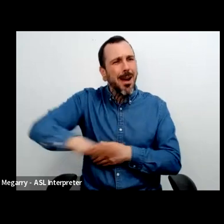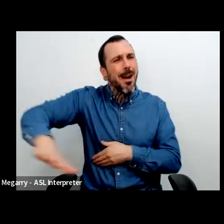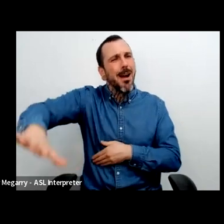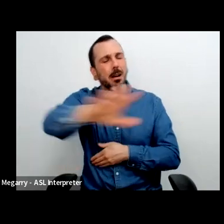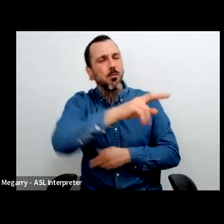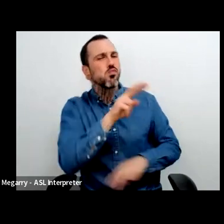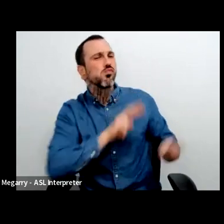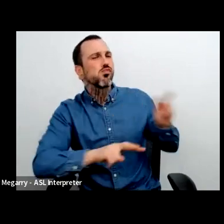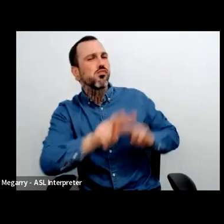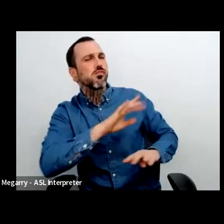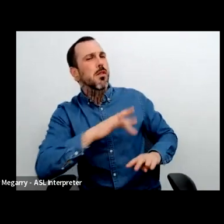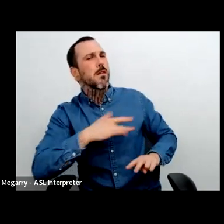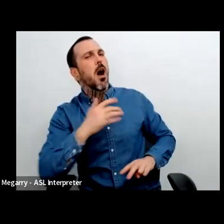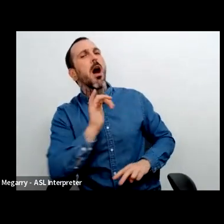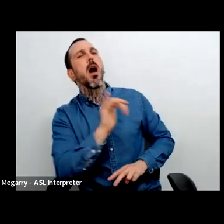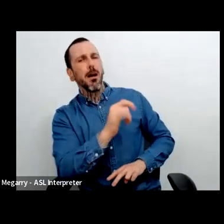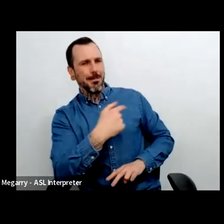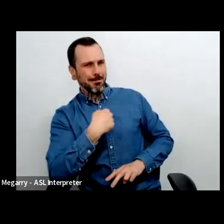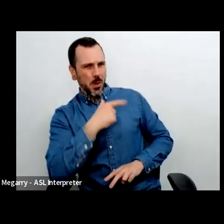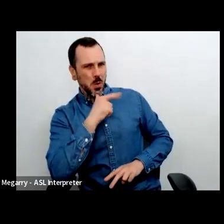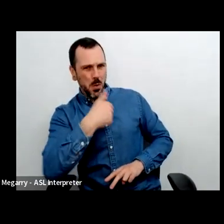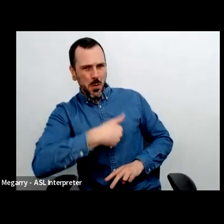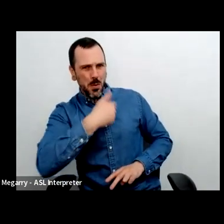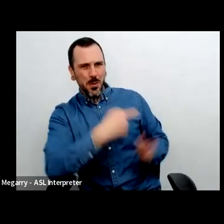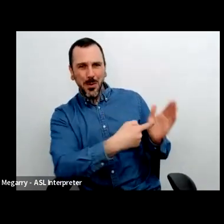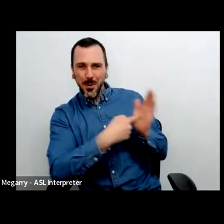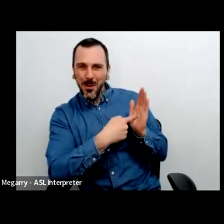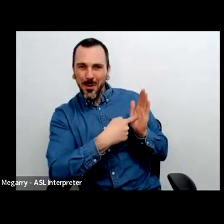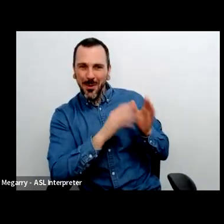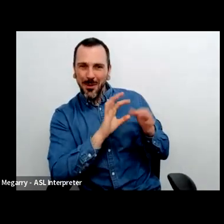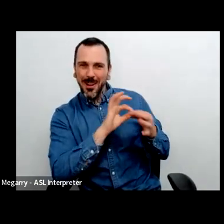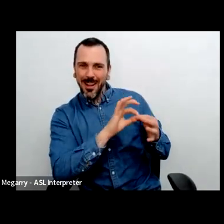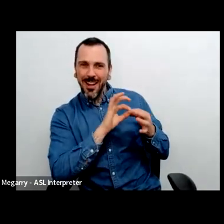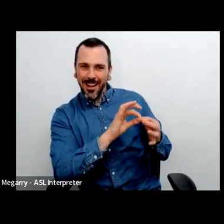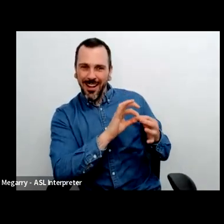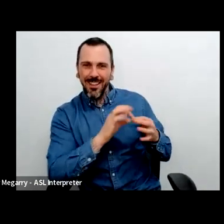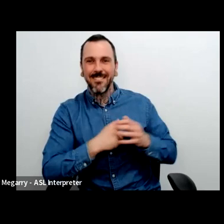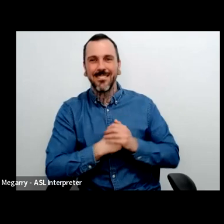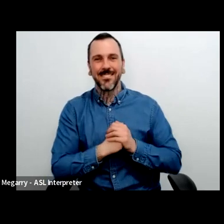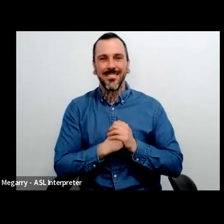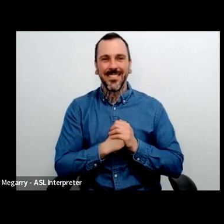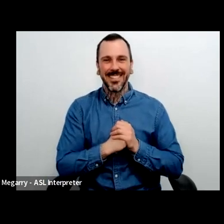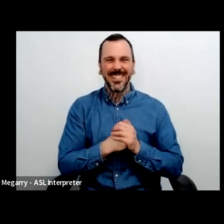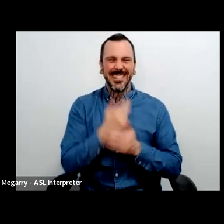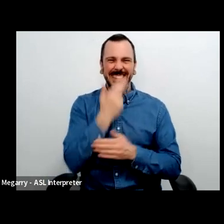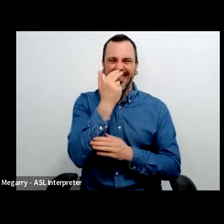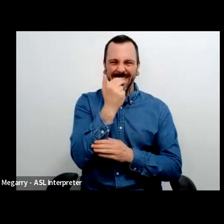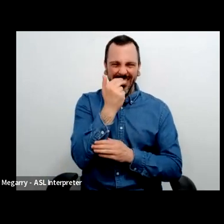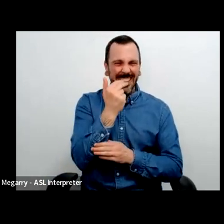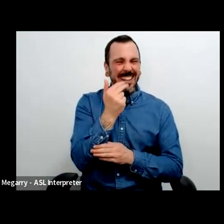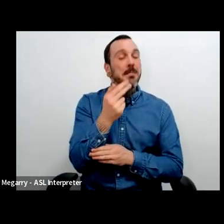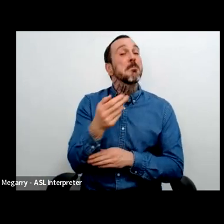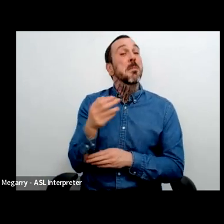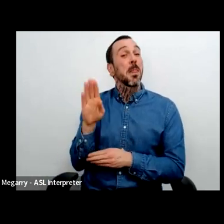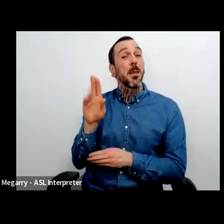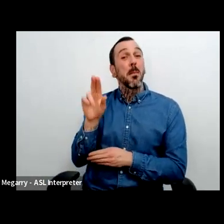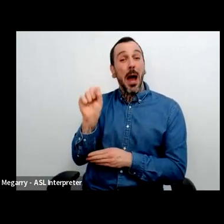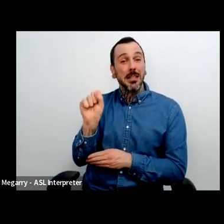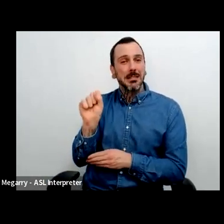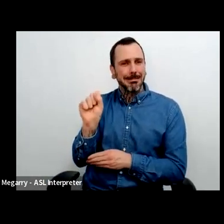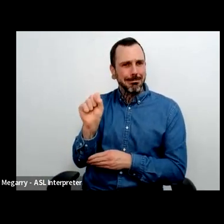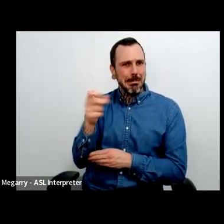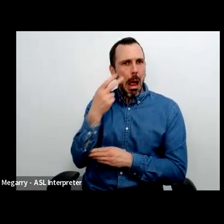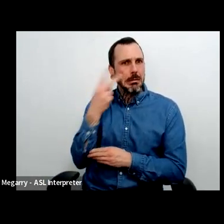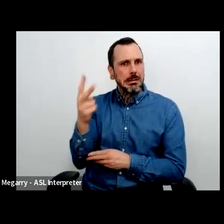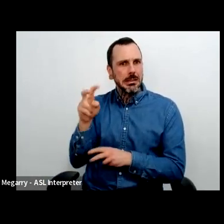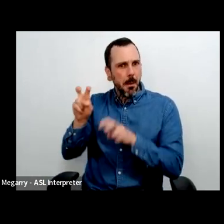said theater should look like the bus. And since I take the bus so much to go to work, that's the goal that we have here.